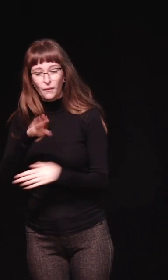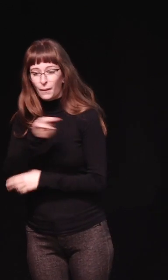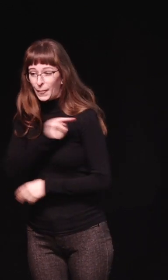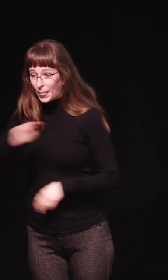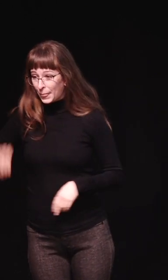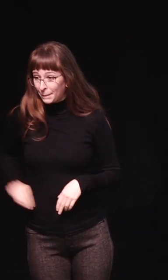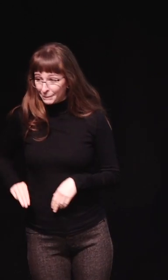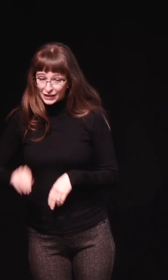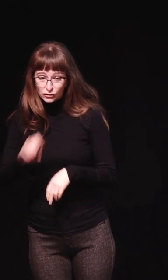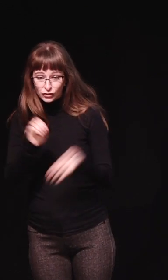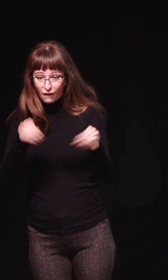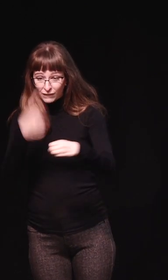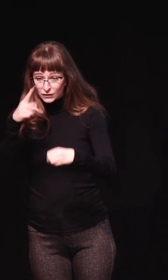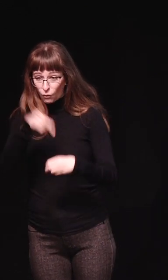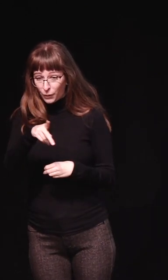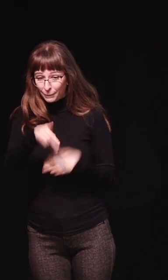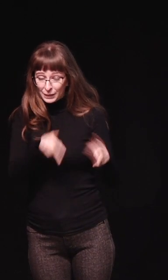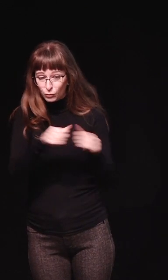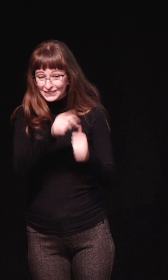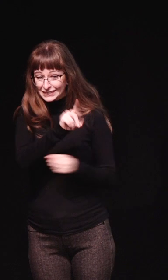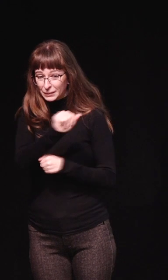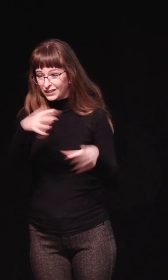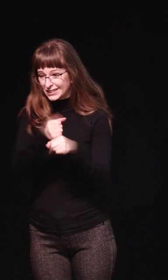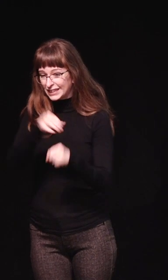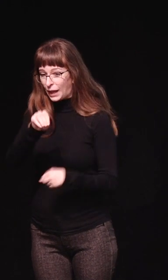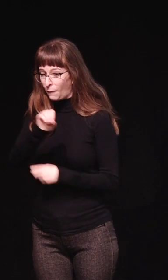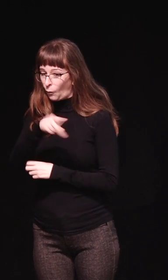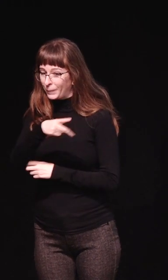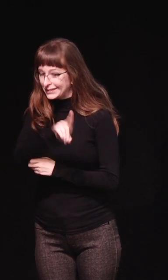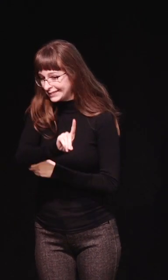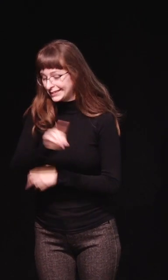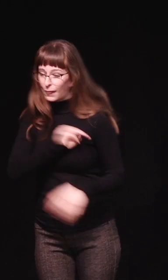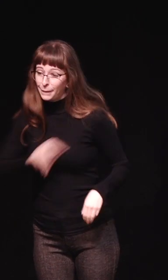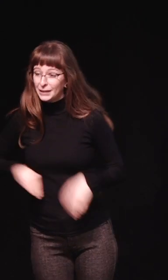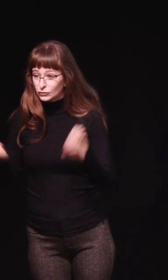People with Disabilities and the Mayor's Office of Media and Entertainment,